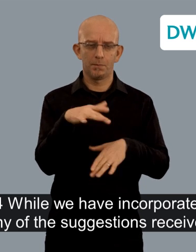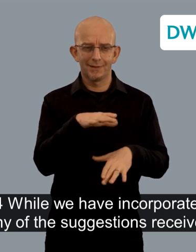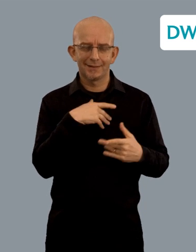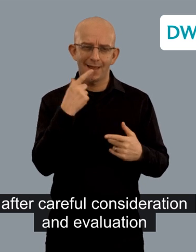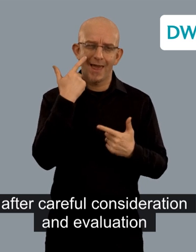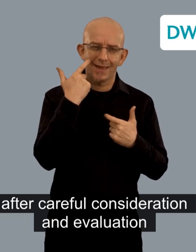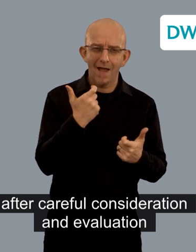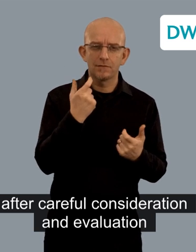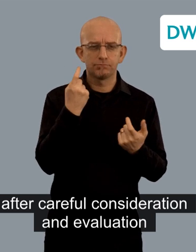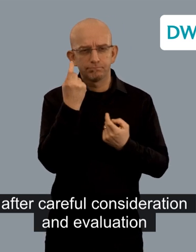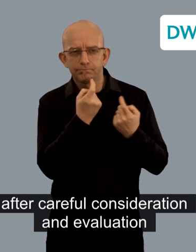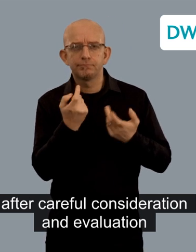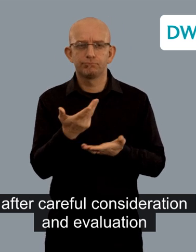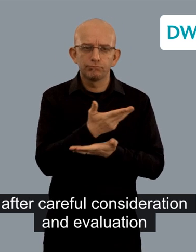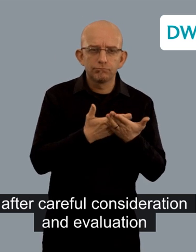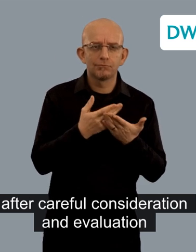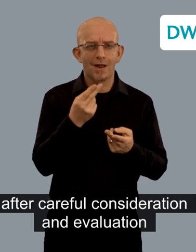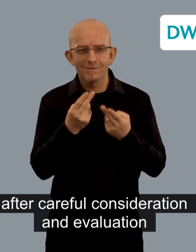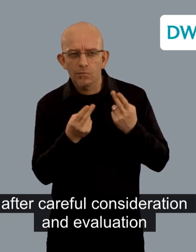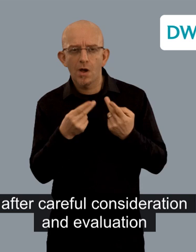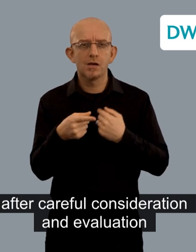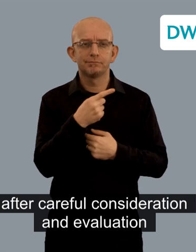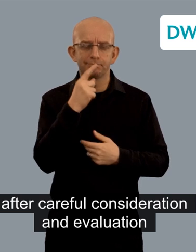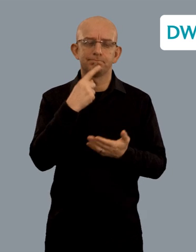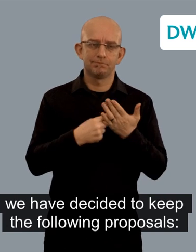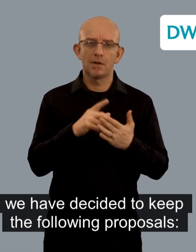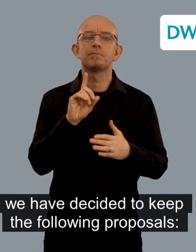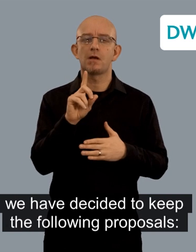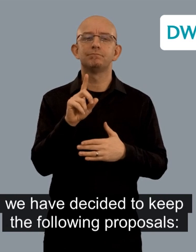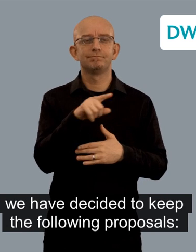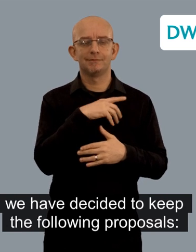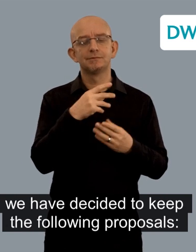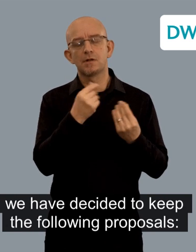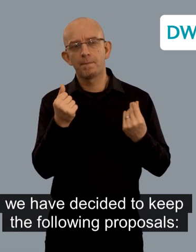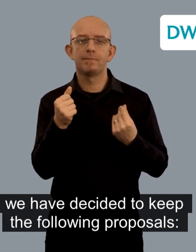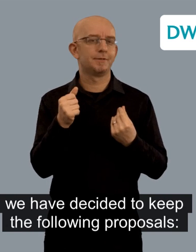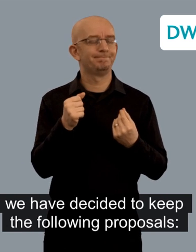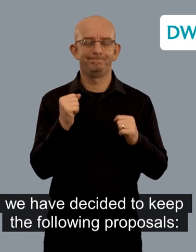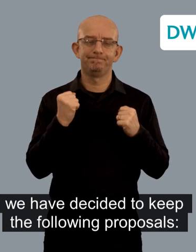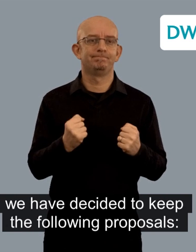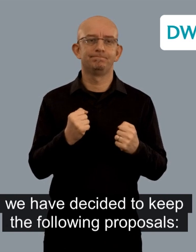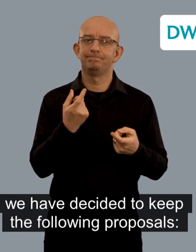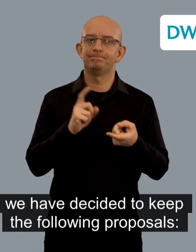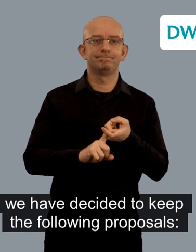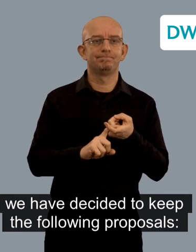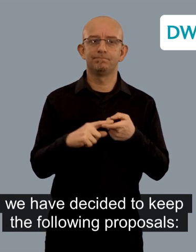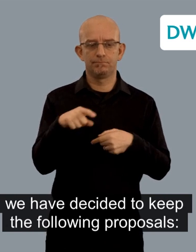careful consideration and evaluation, we have decided to keep the following proposals.